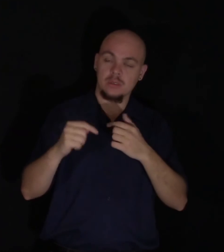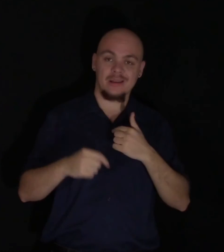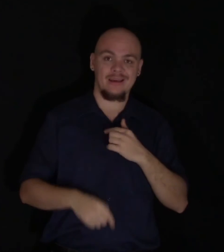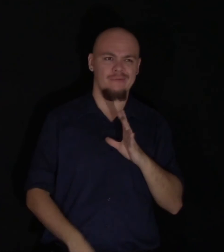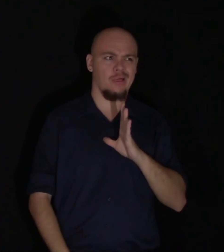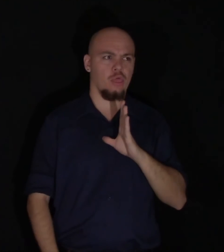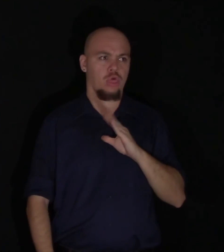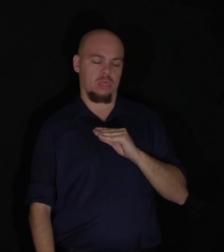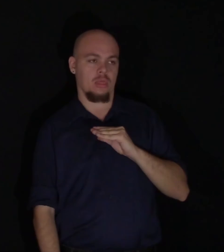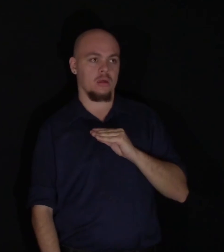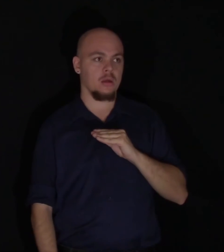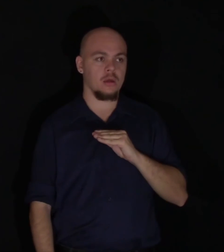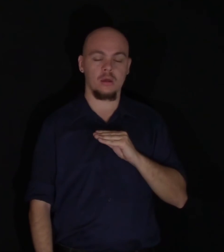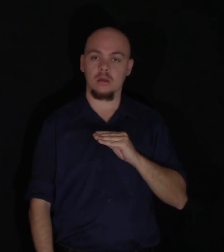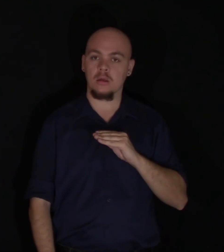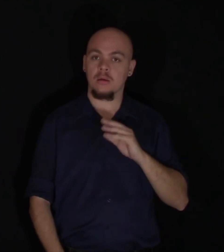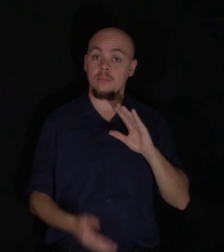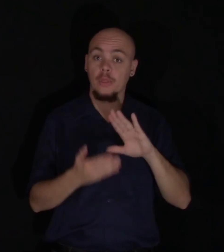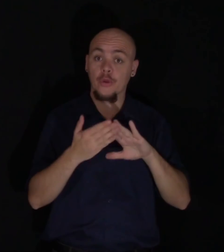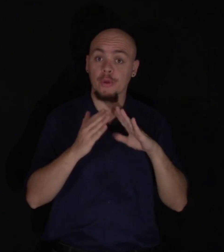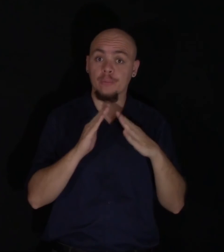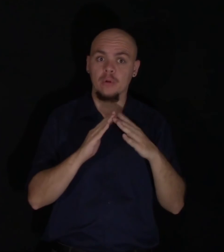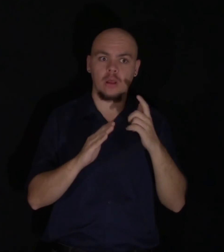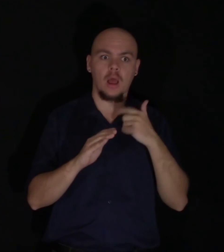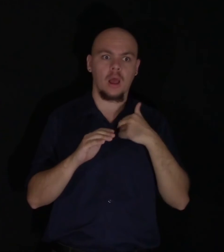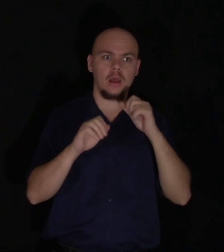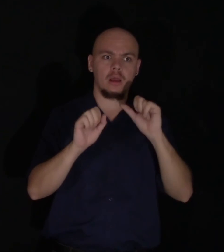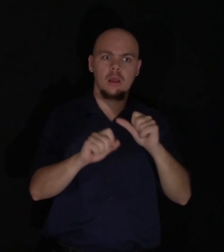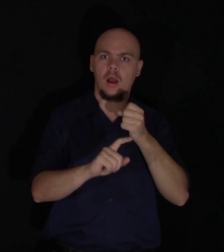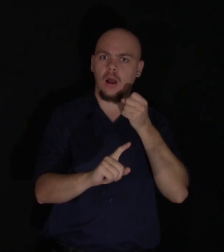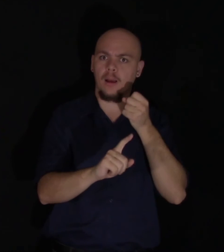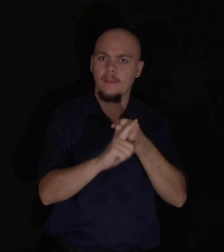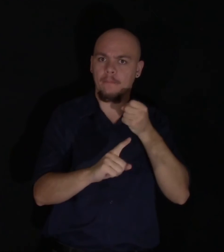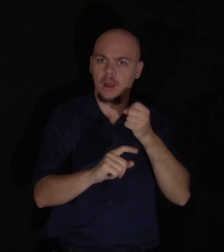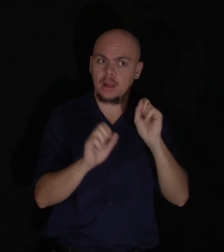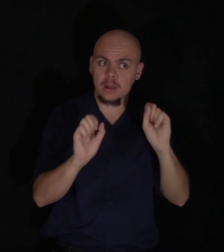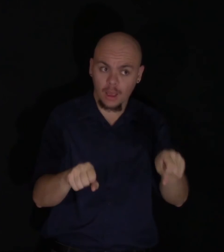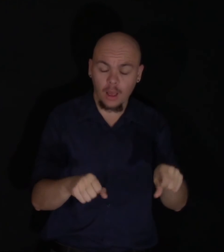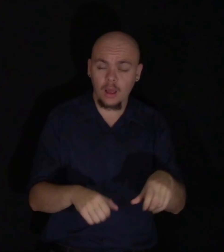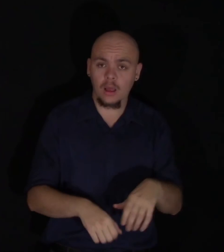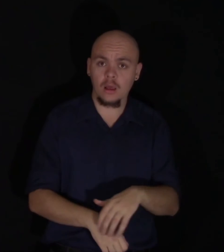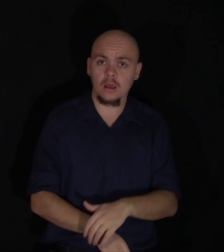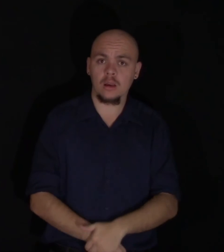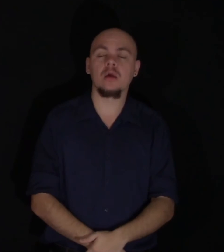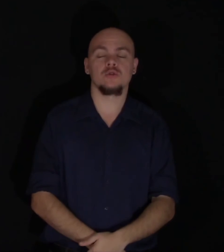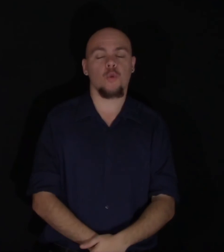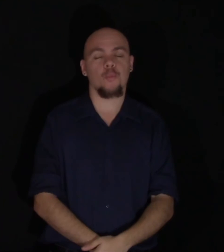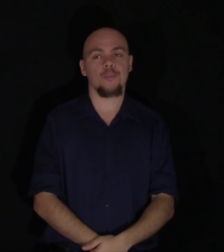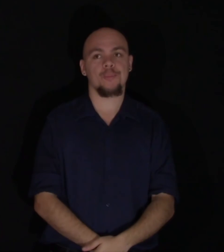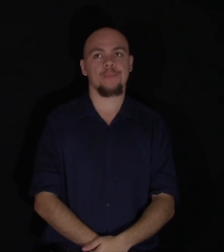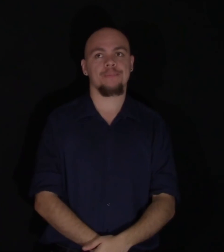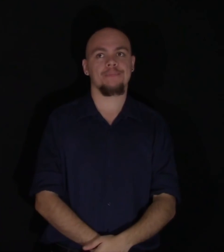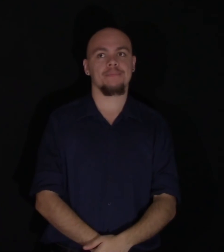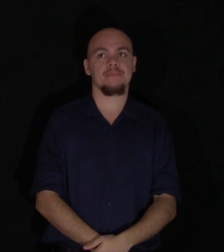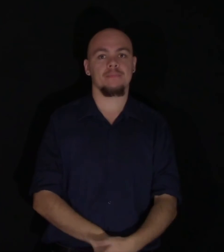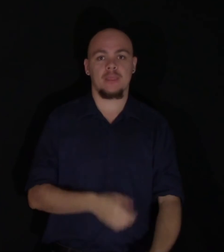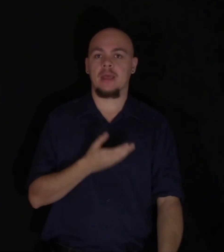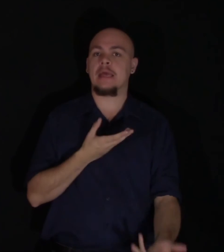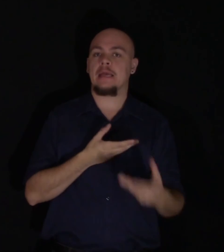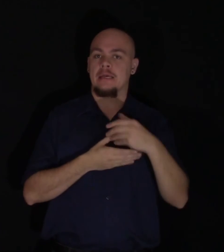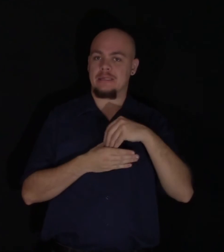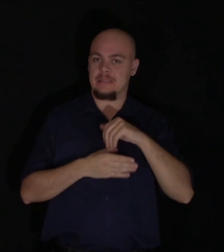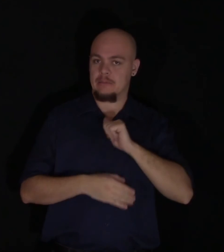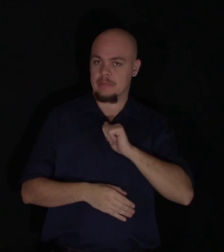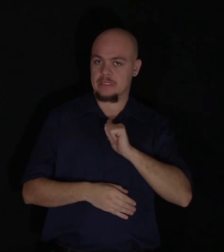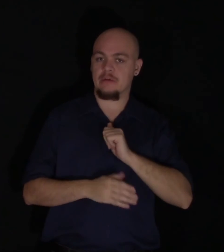and I knew I could make an impact on the community. So I had to go inside again,